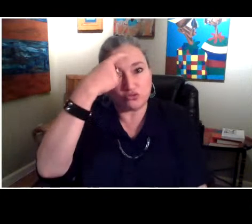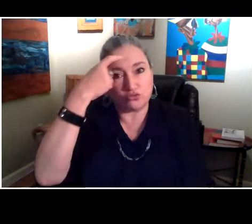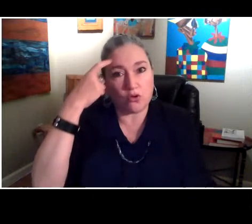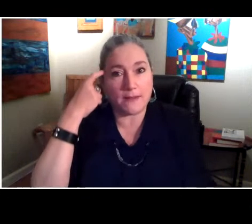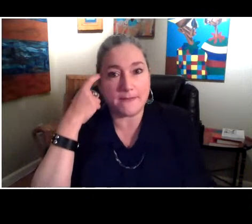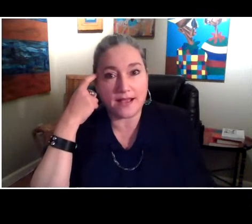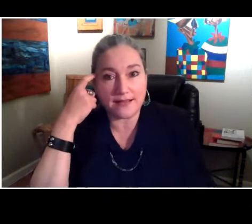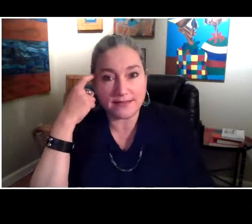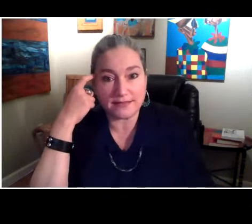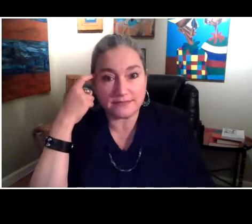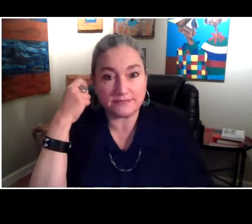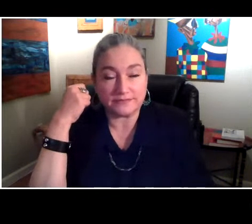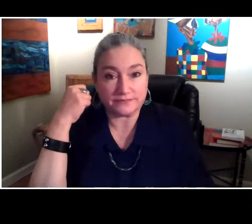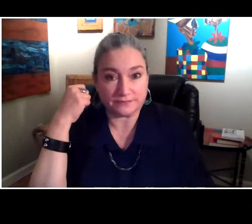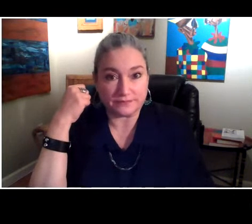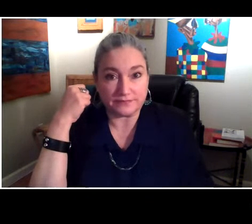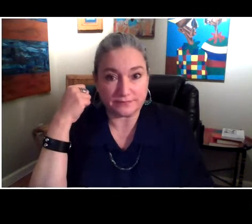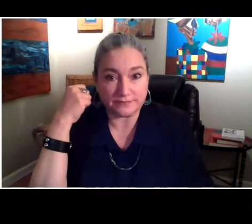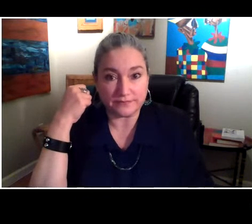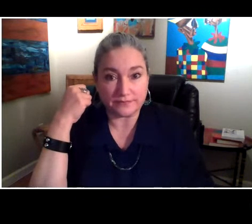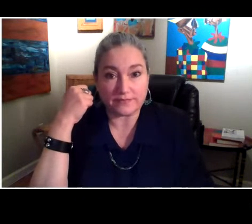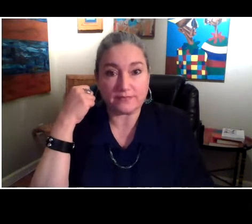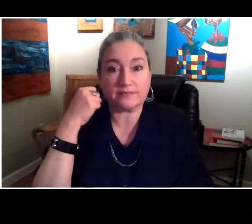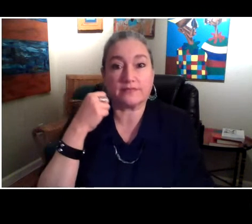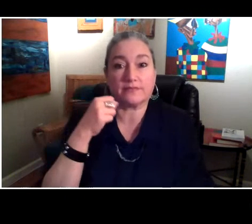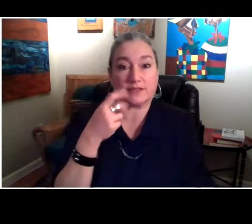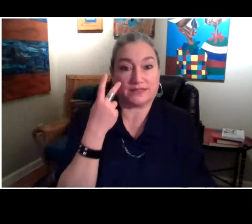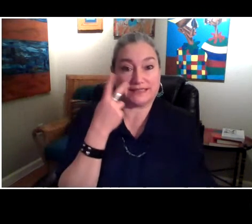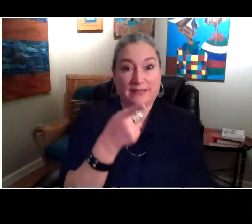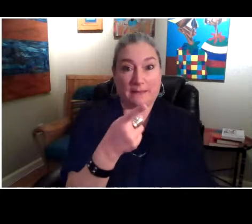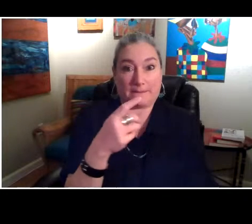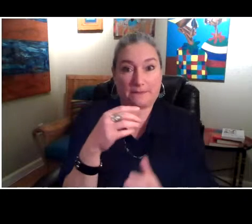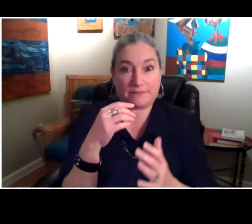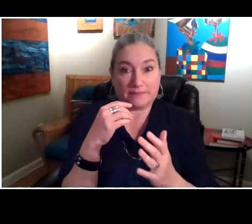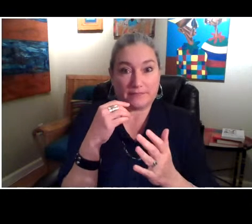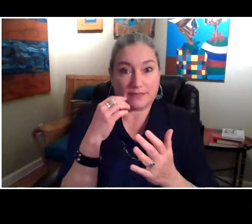was systemic autism causes lifelong trauma.